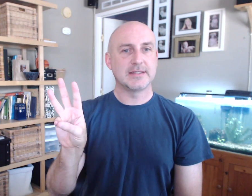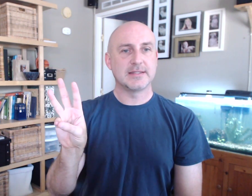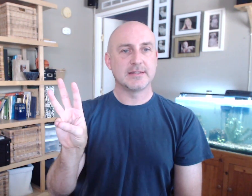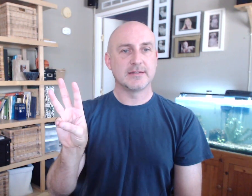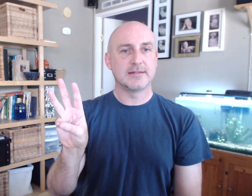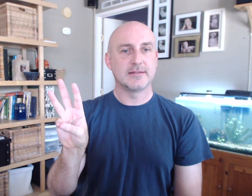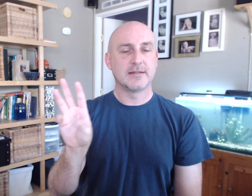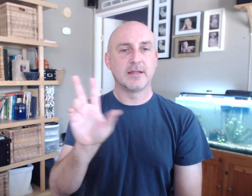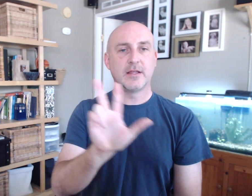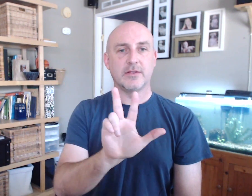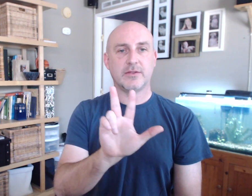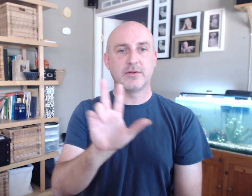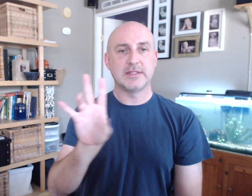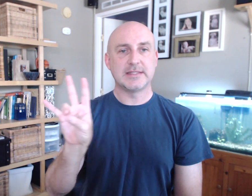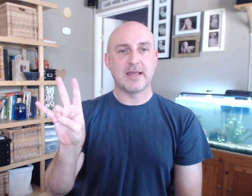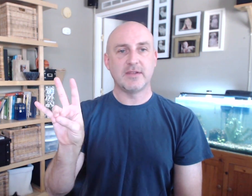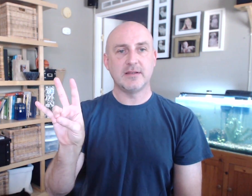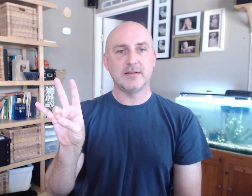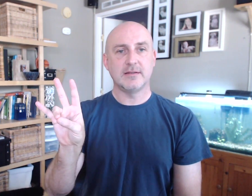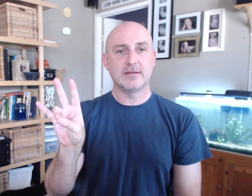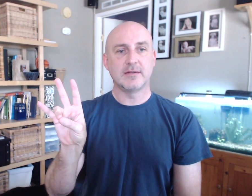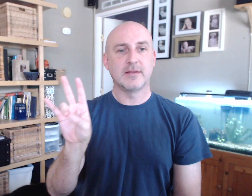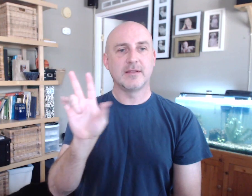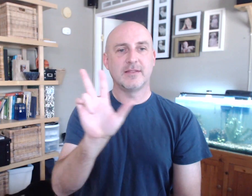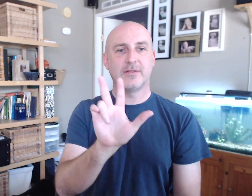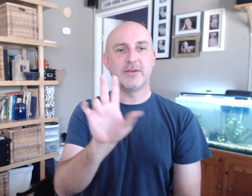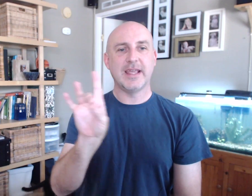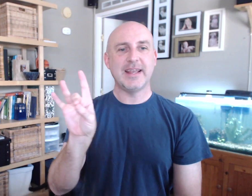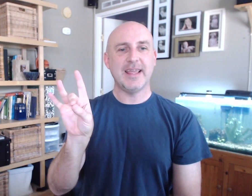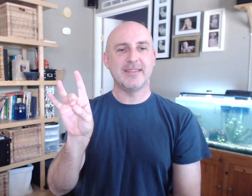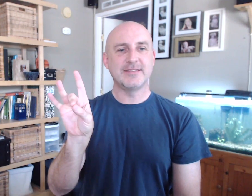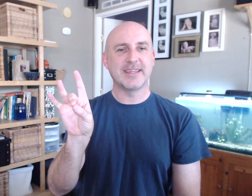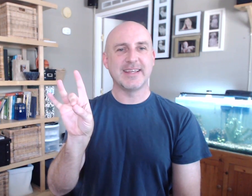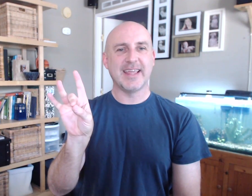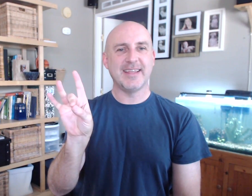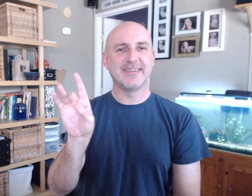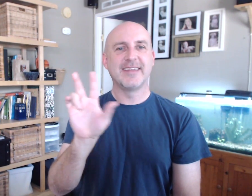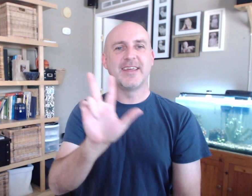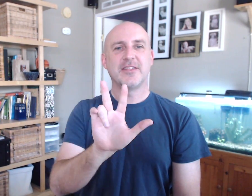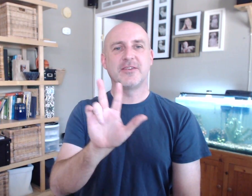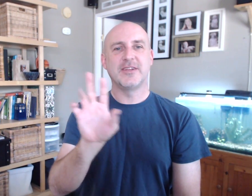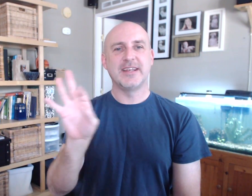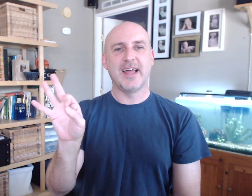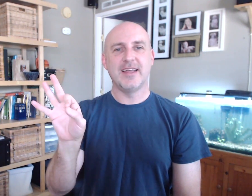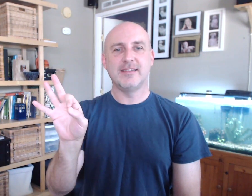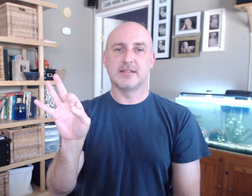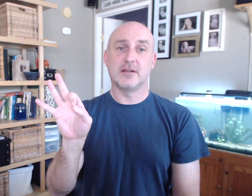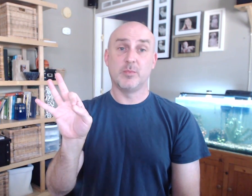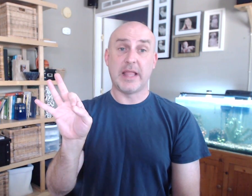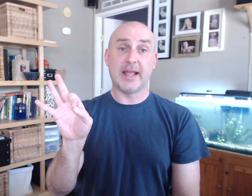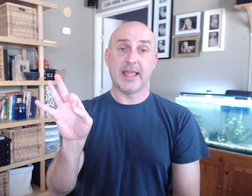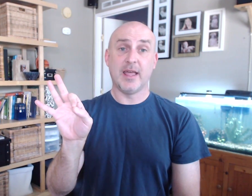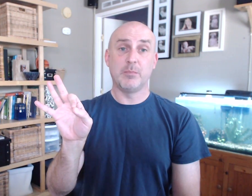36, 37, 38. Hey, there's a kitty cat. 39. It's our black cat. Boo.